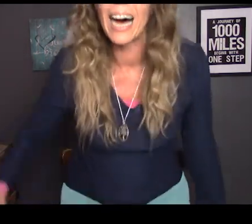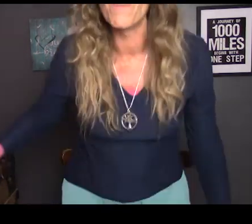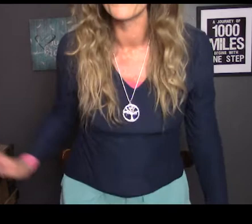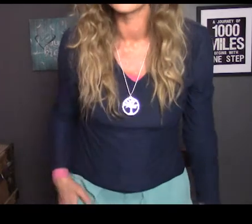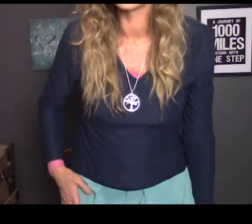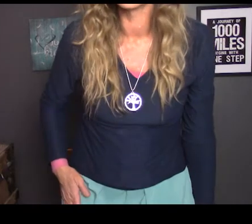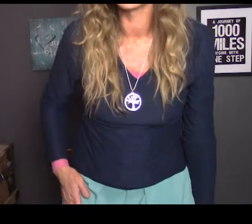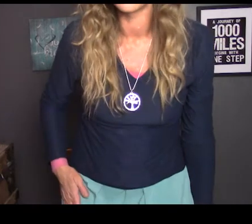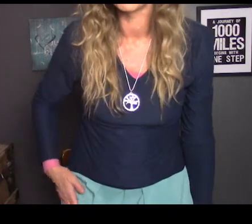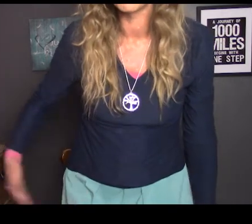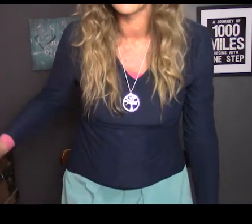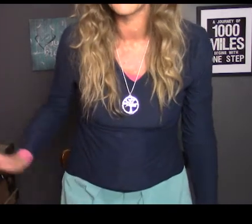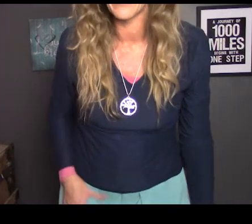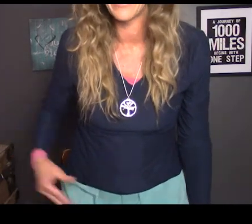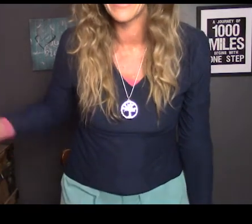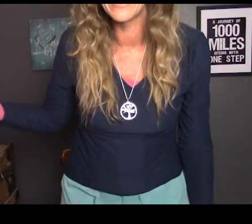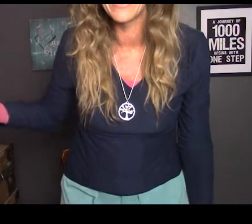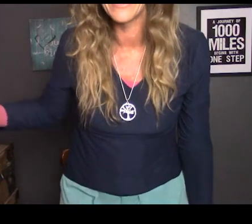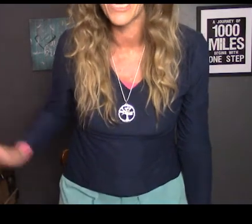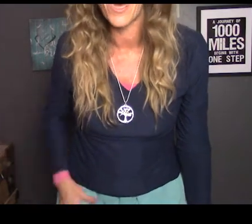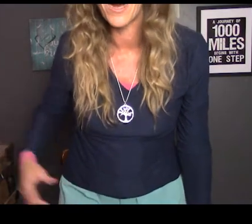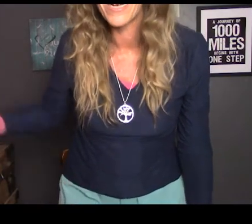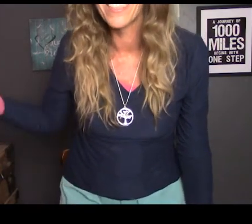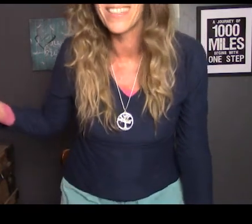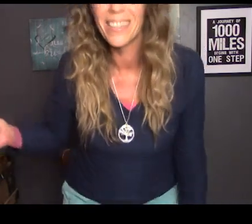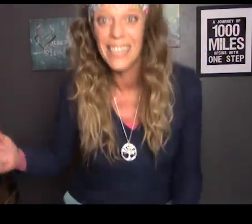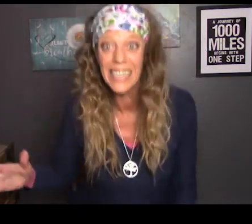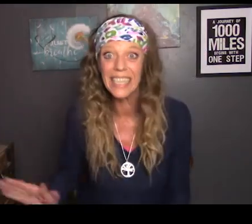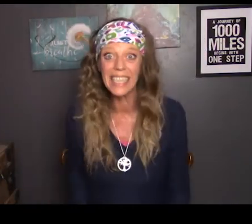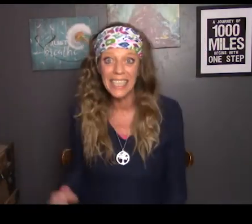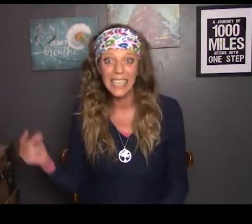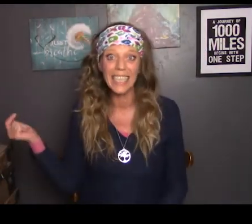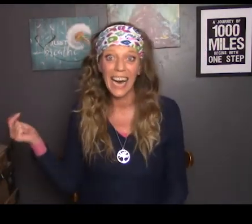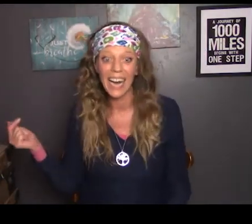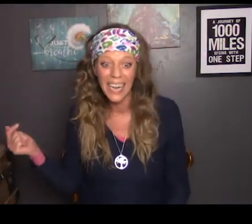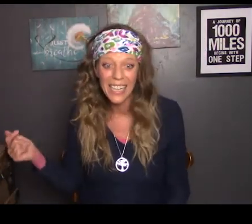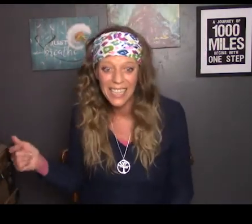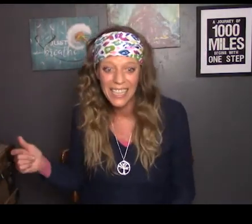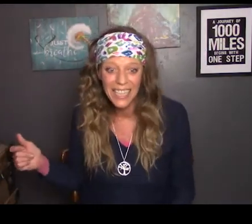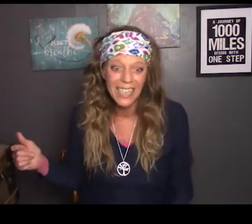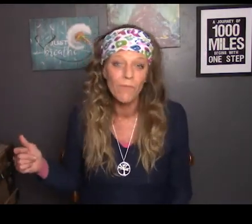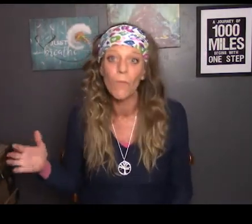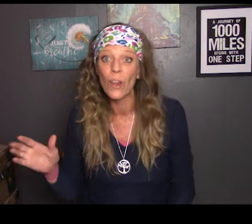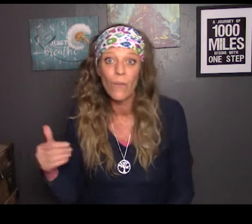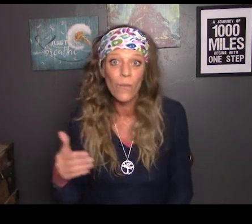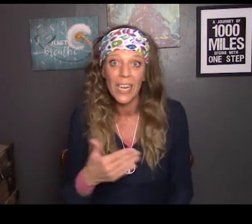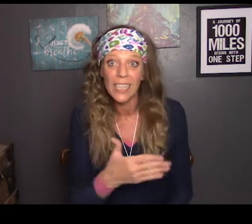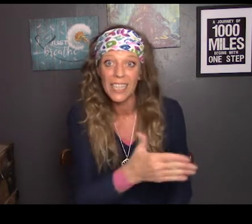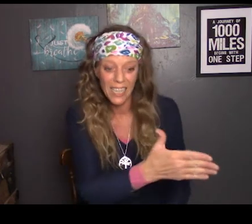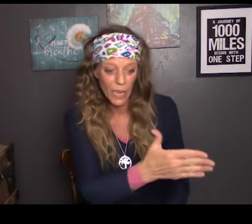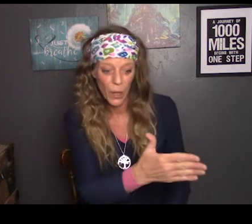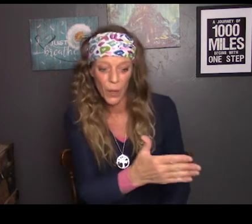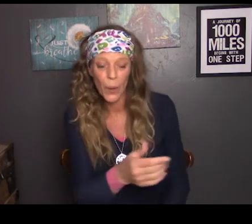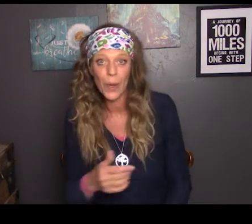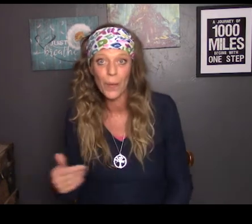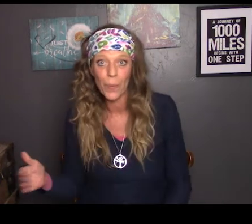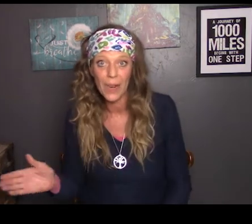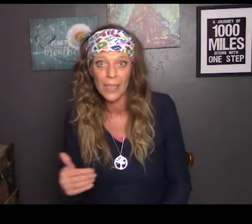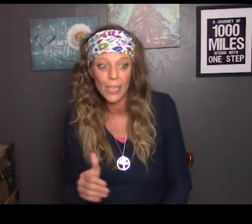am slapping my thigh. Dog, dog. Fish, go across your